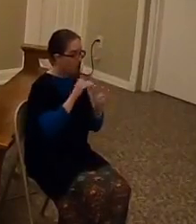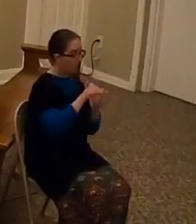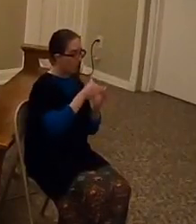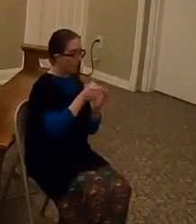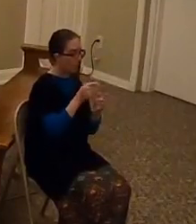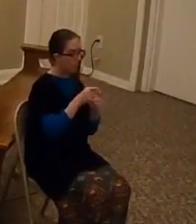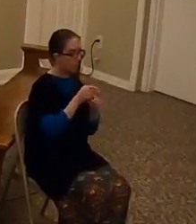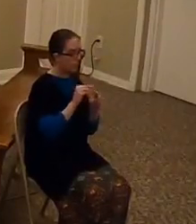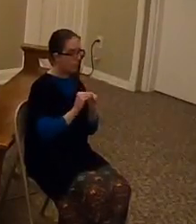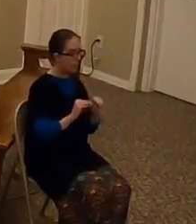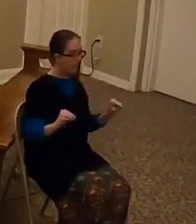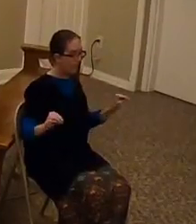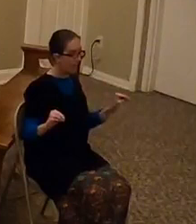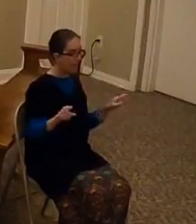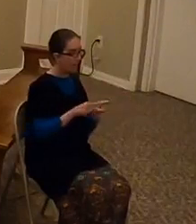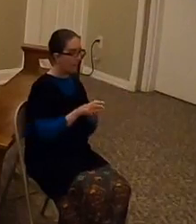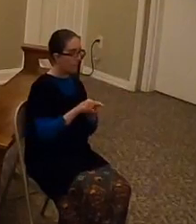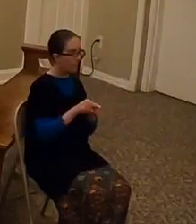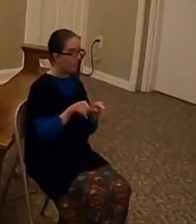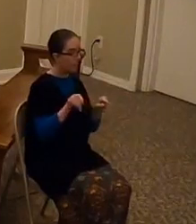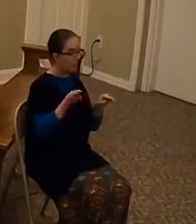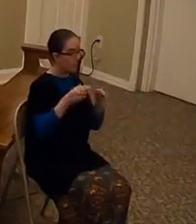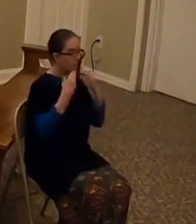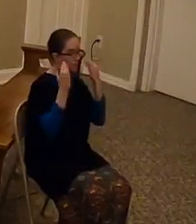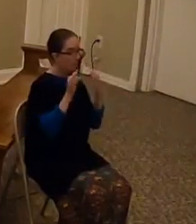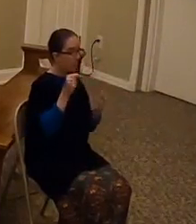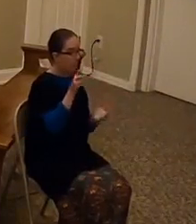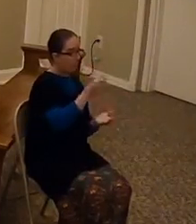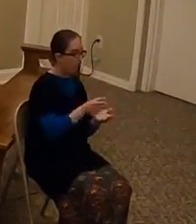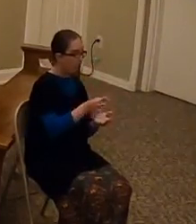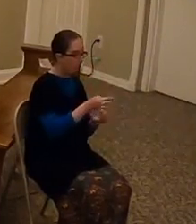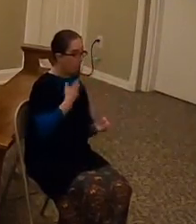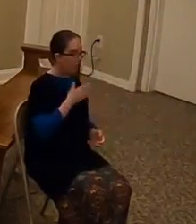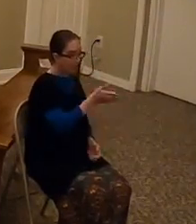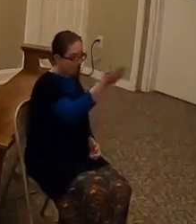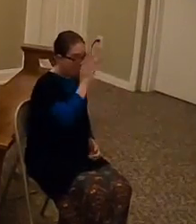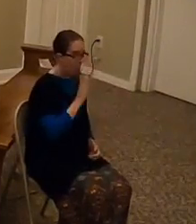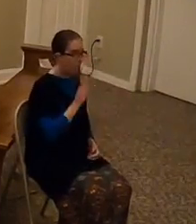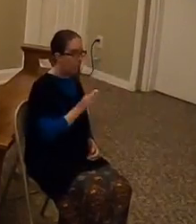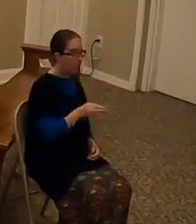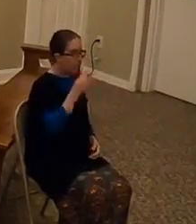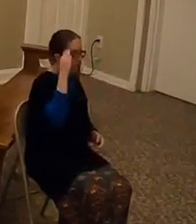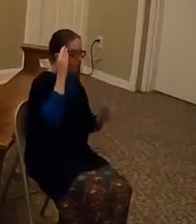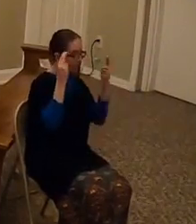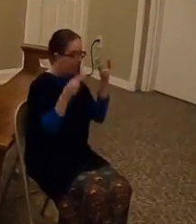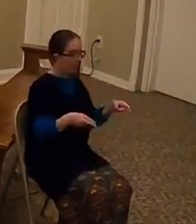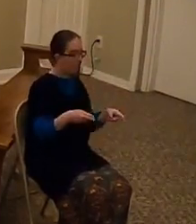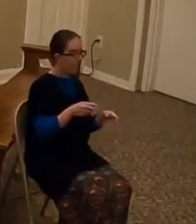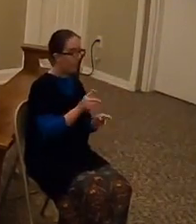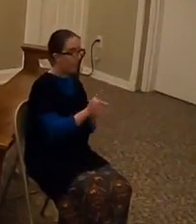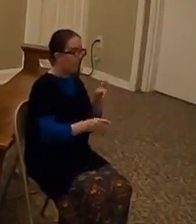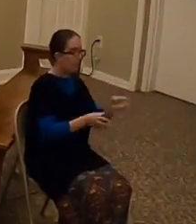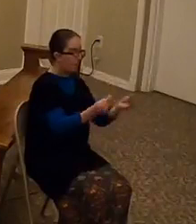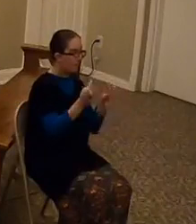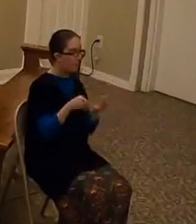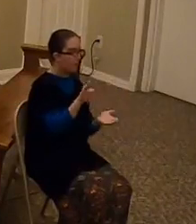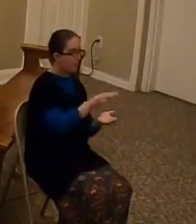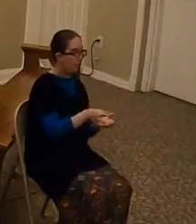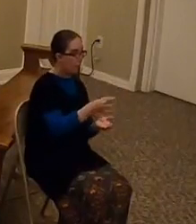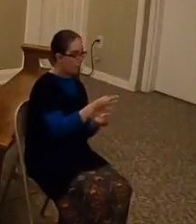anything compared to the joy of the Holy Ghost. Hallelujah. Whoo, my God. You know what happens when people receive the gift of the Holy